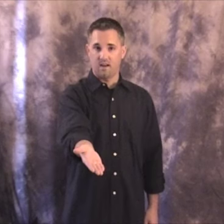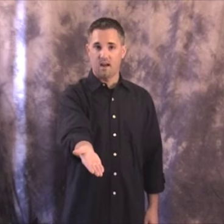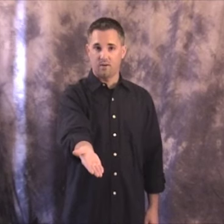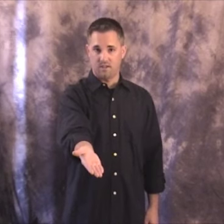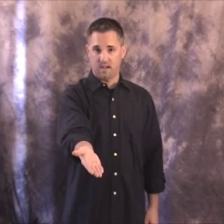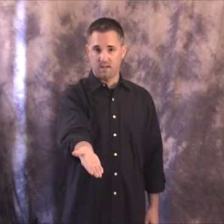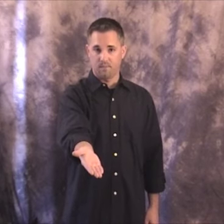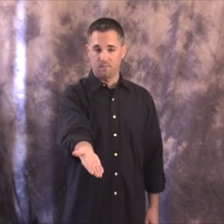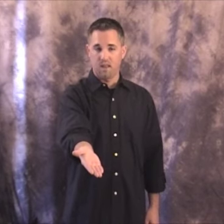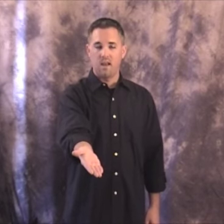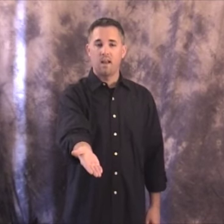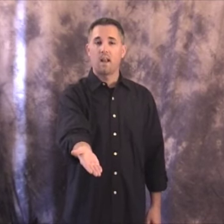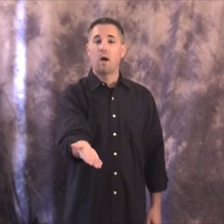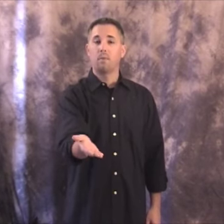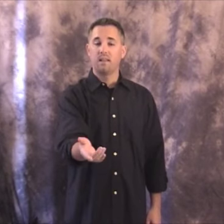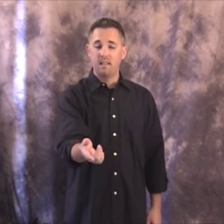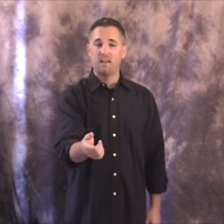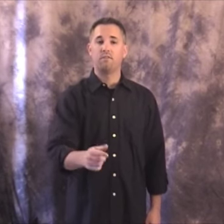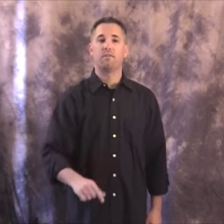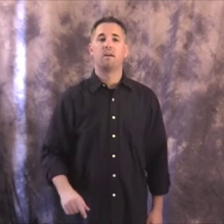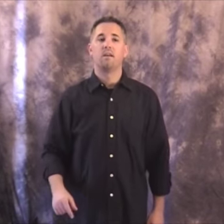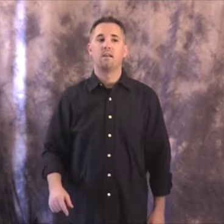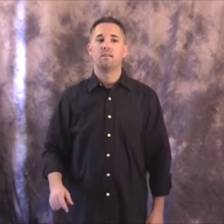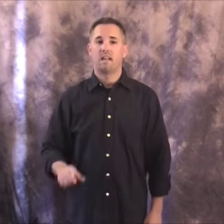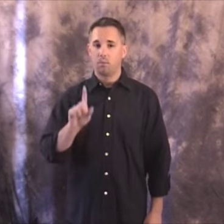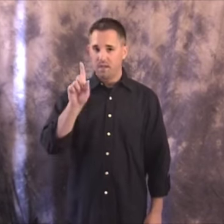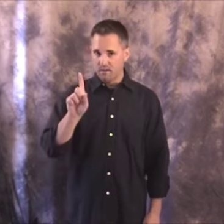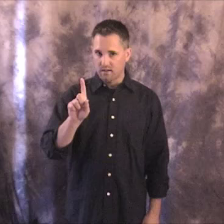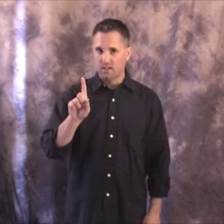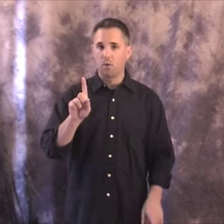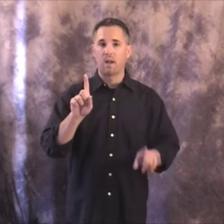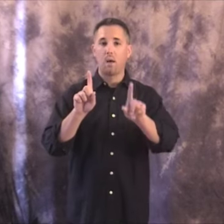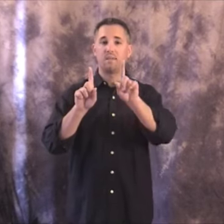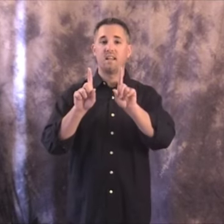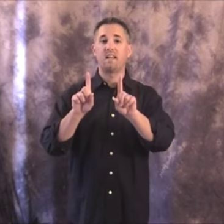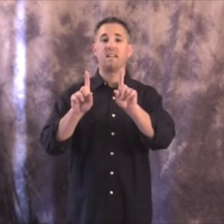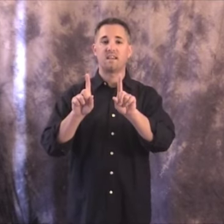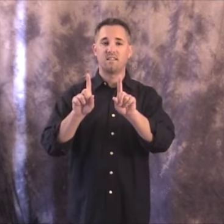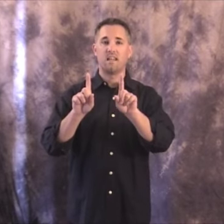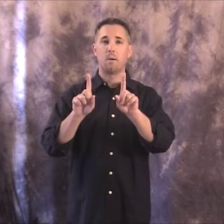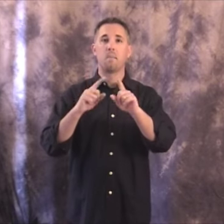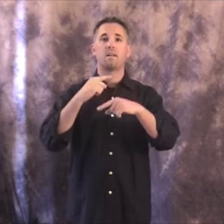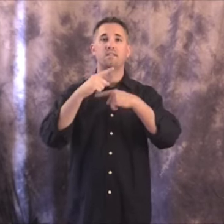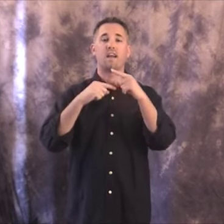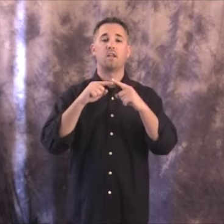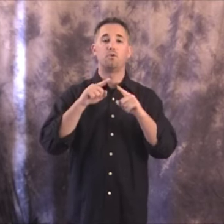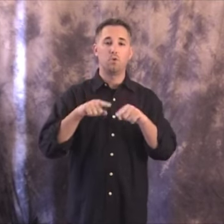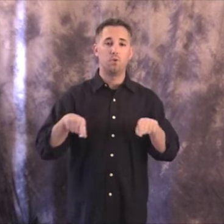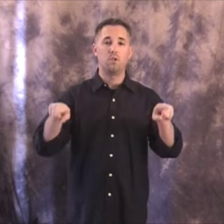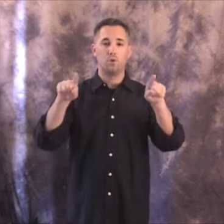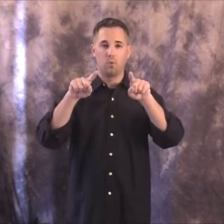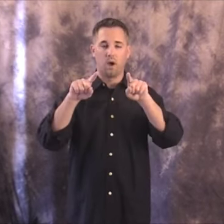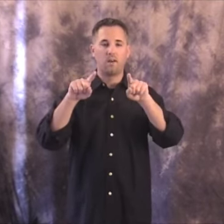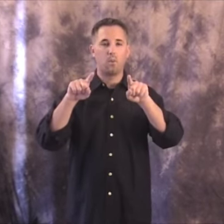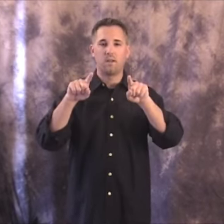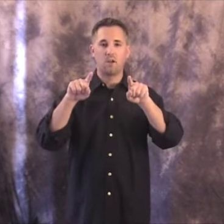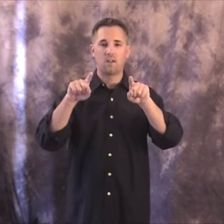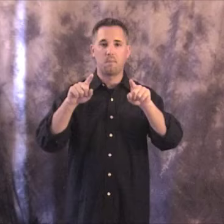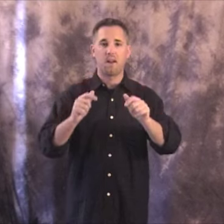and I are standing. Now I believe Stan will be conducting you, and I'll be standing next to him signing to you. I know we had talked about